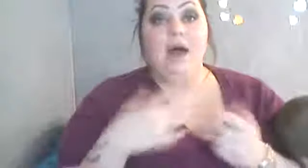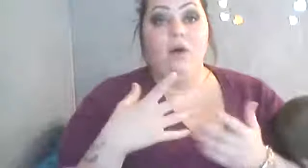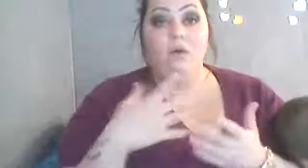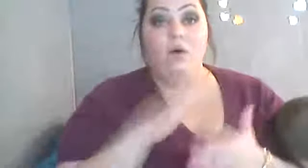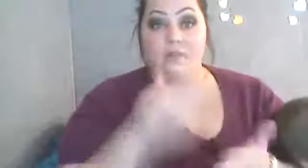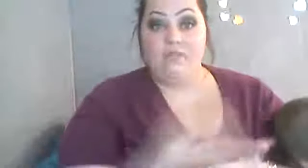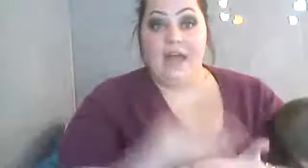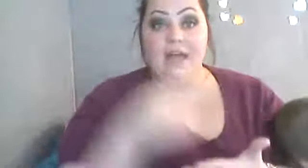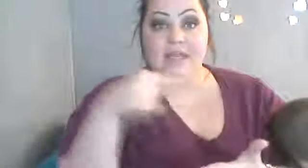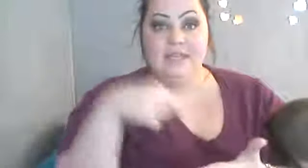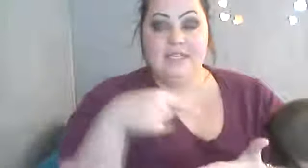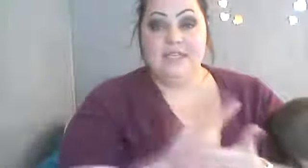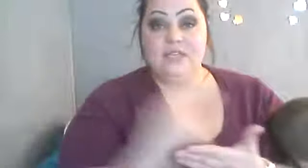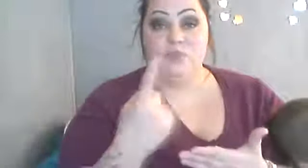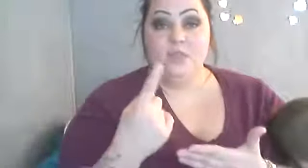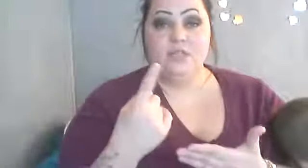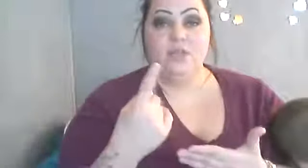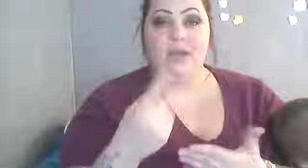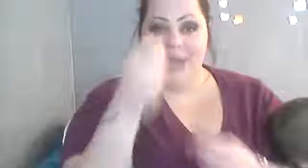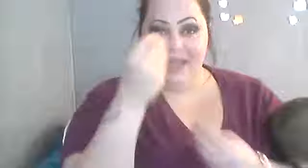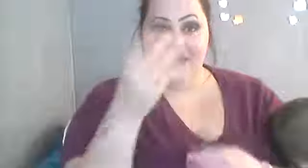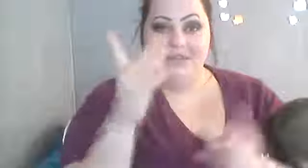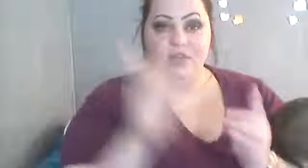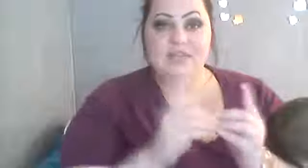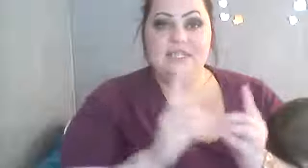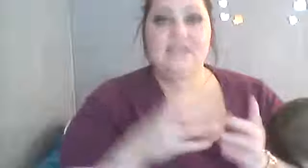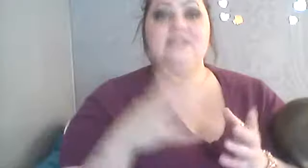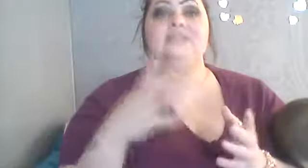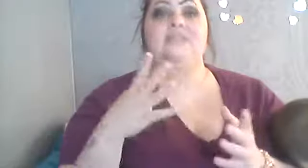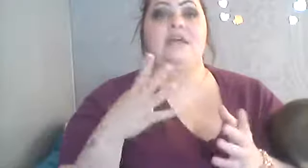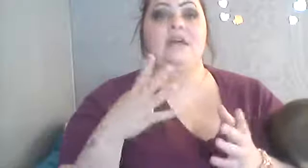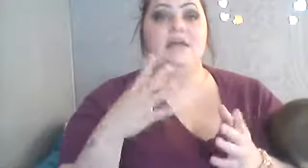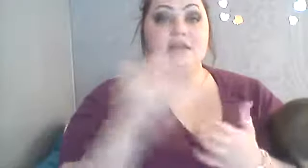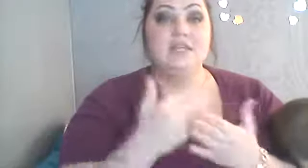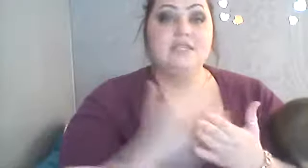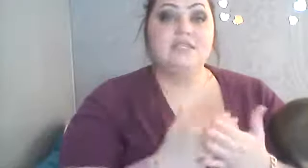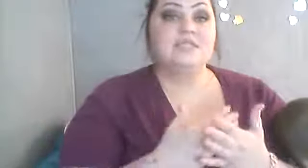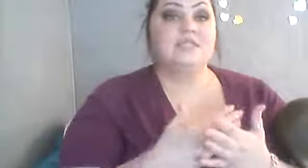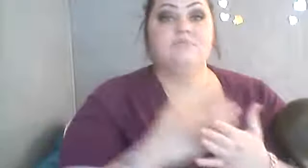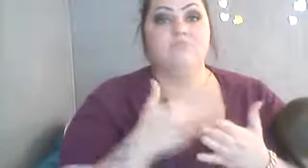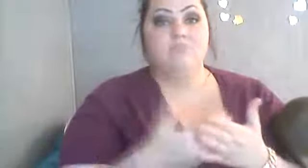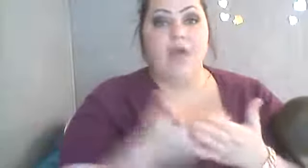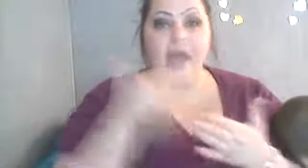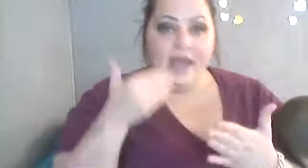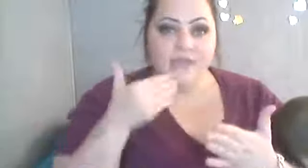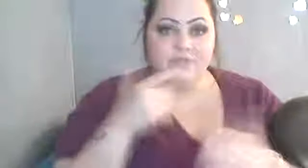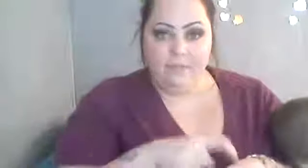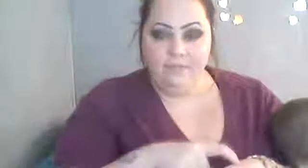about all of that in this next week so that way I can give you guys dates and lists ahead of time.